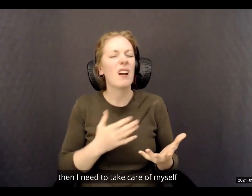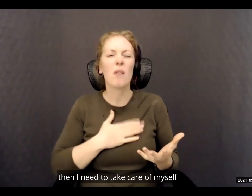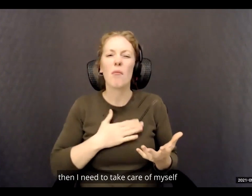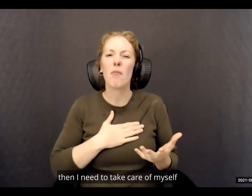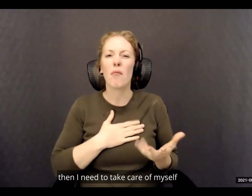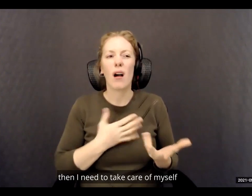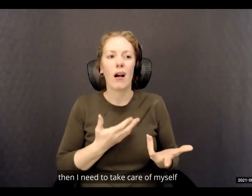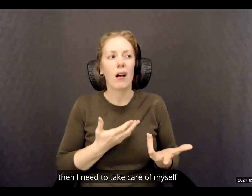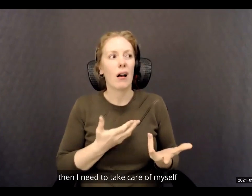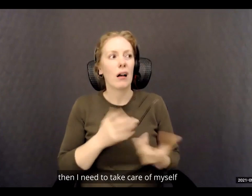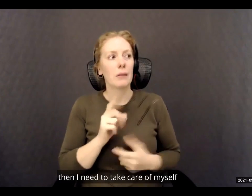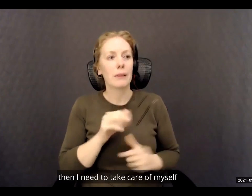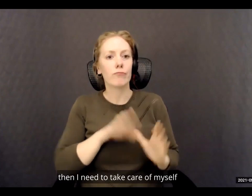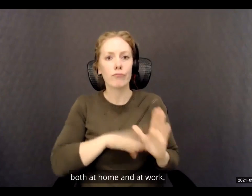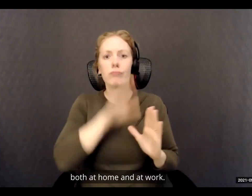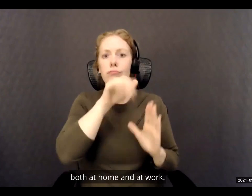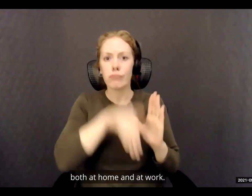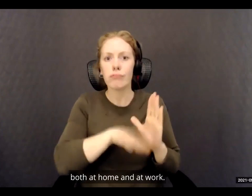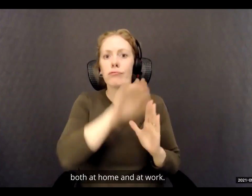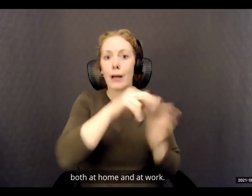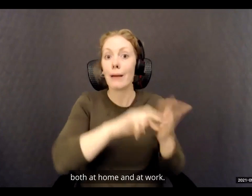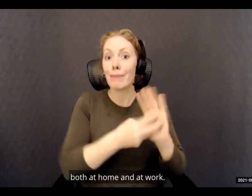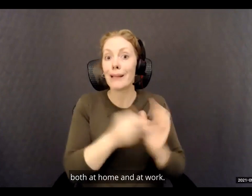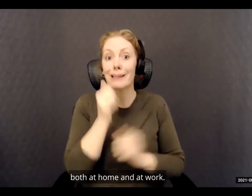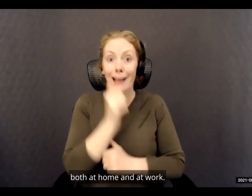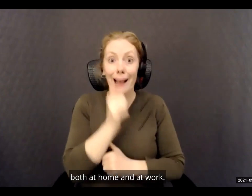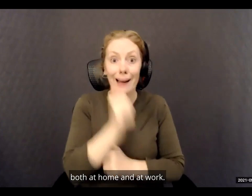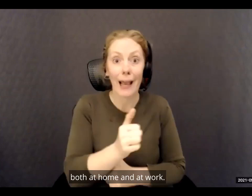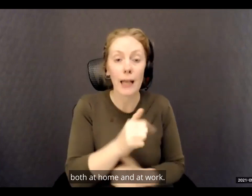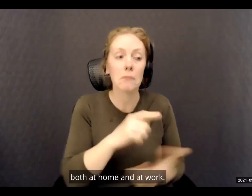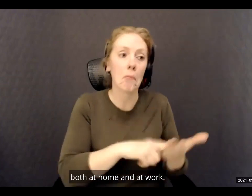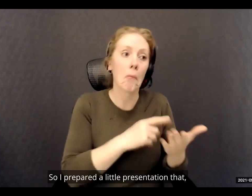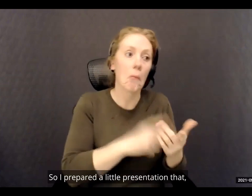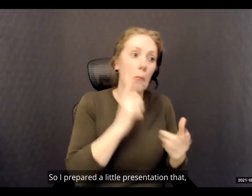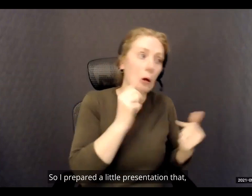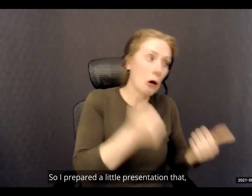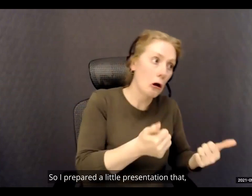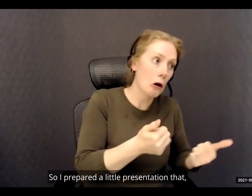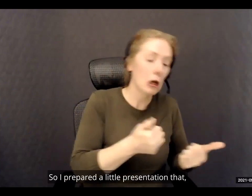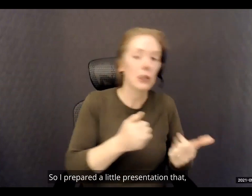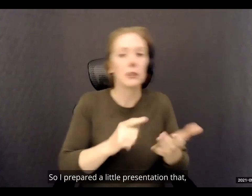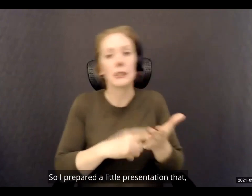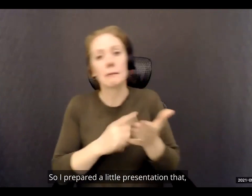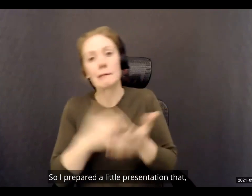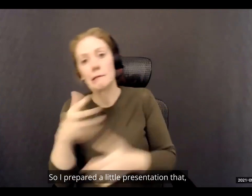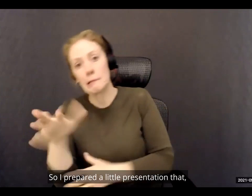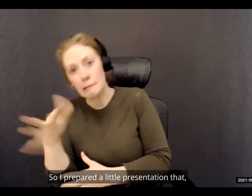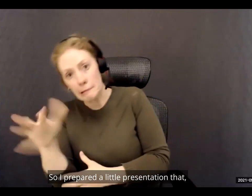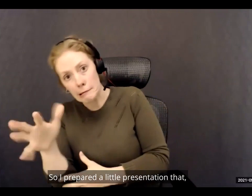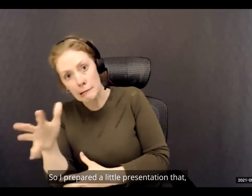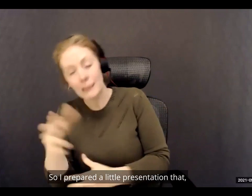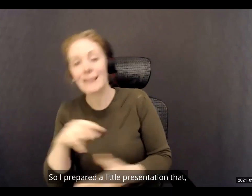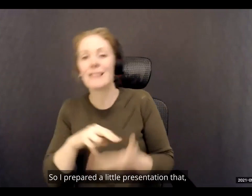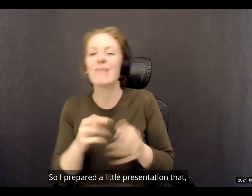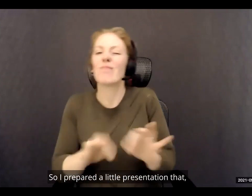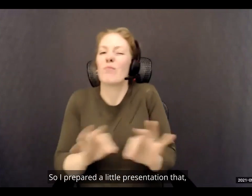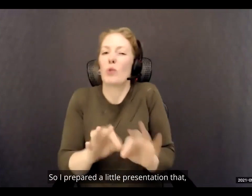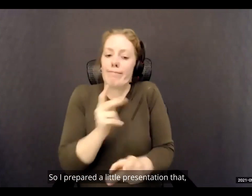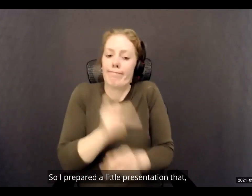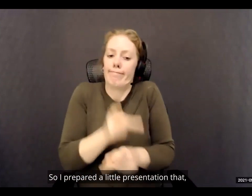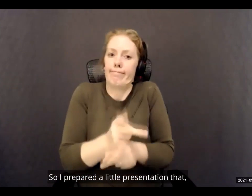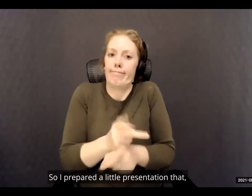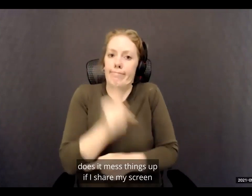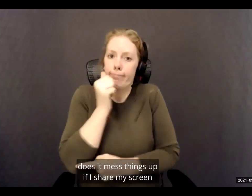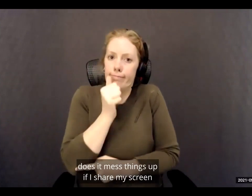then I need to take care of myself both at home and at work. So I prepared a little presentation